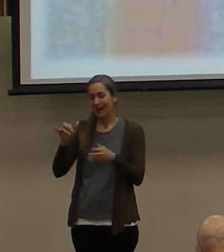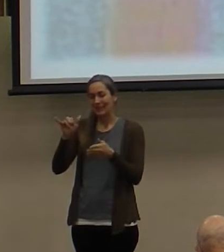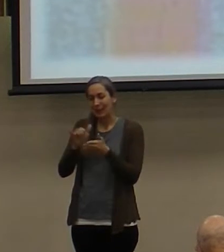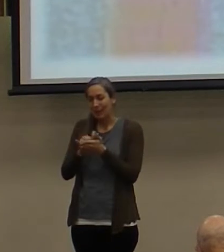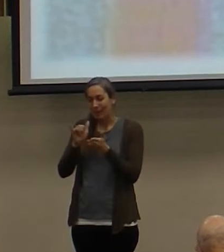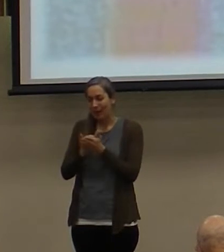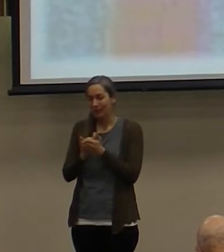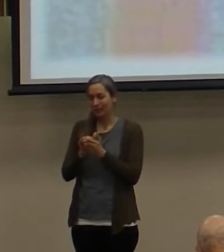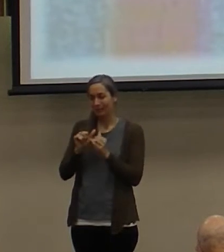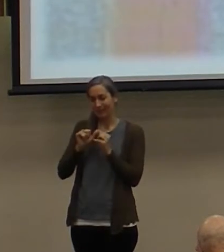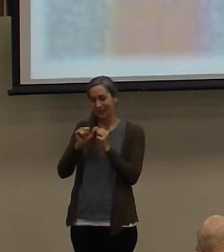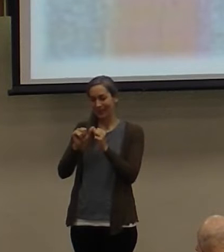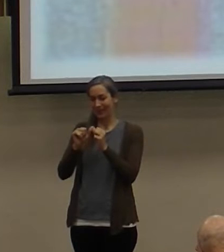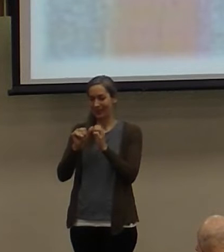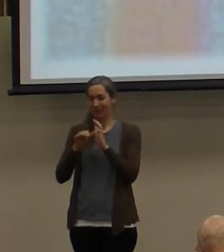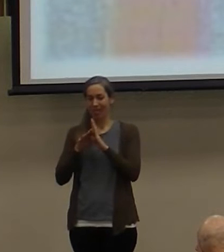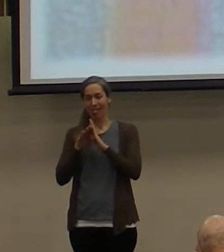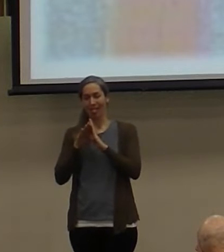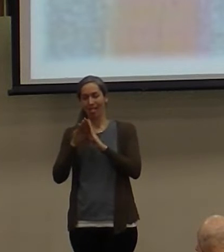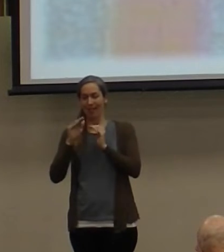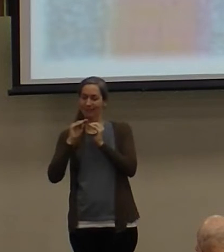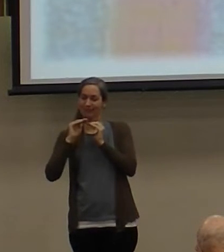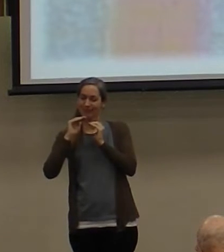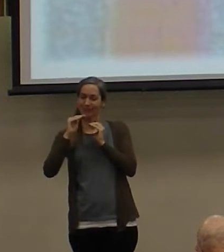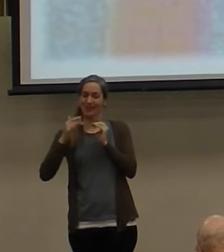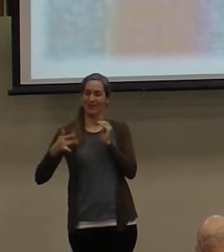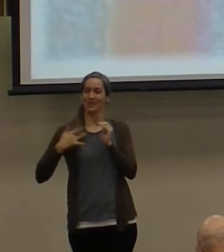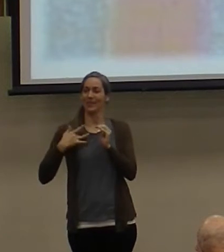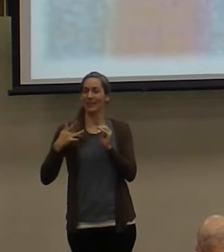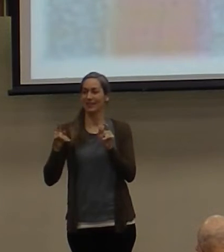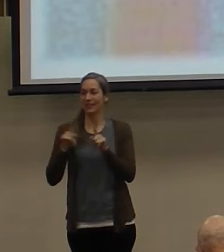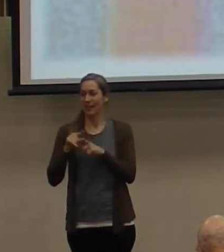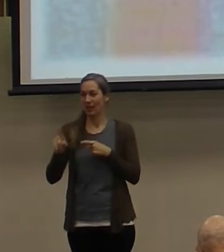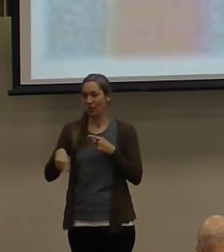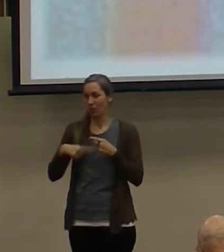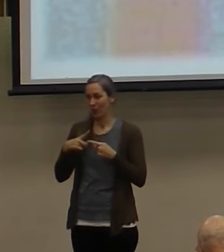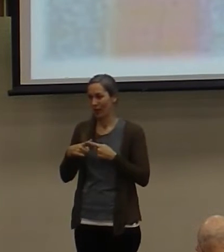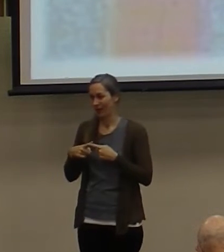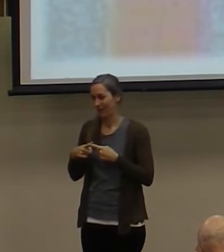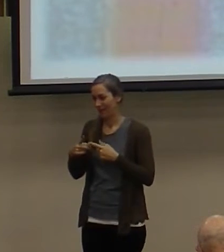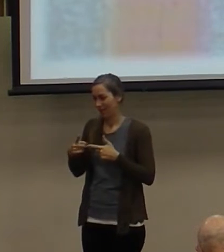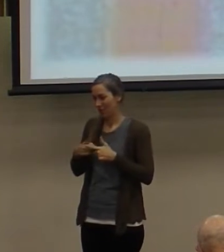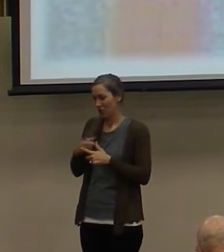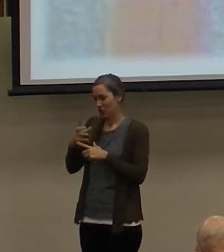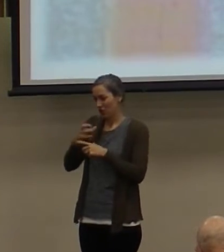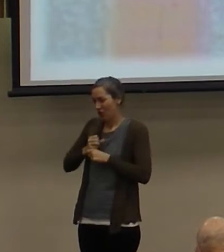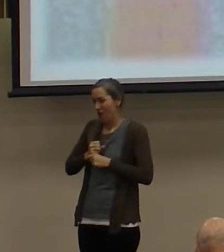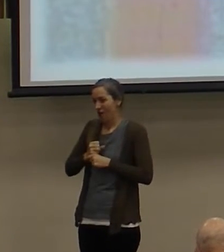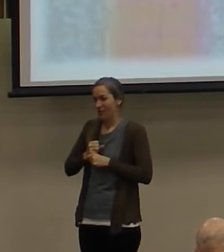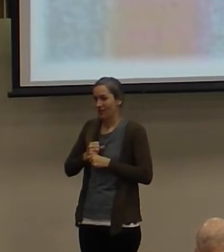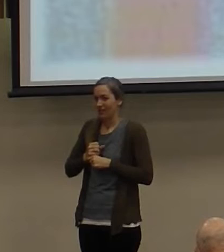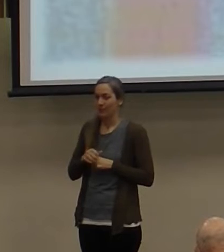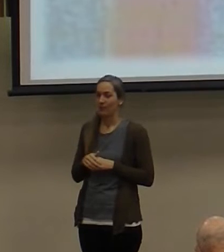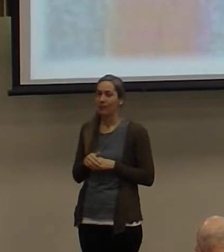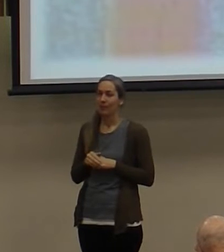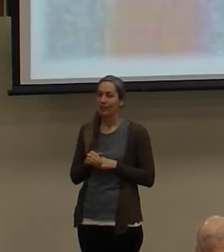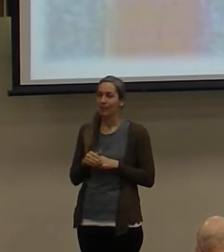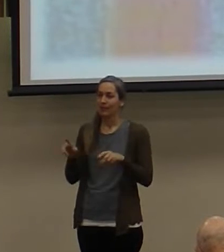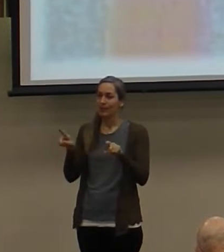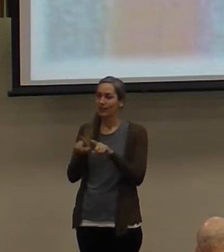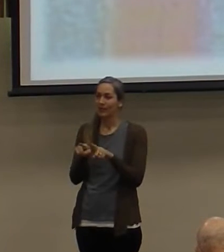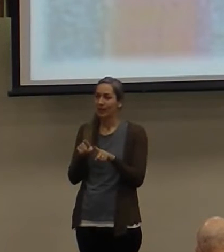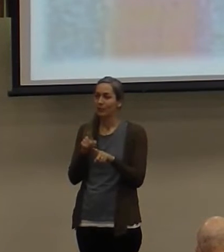sustain the intensity of your feelings that you had when it first became yours. The same thing is true about your